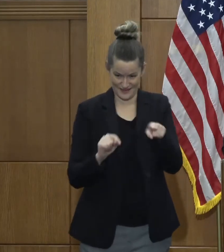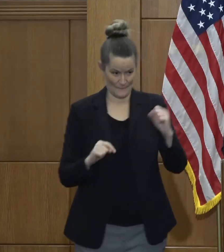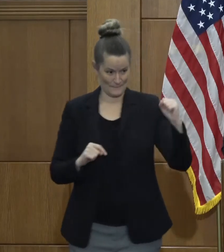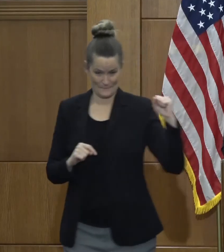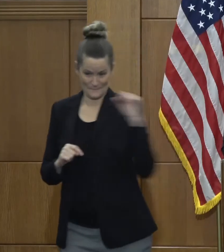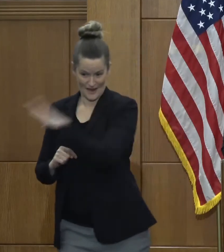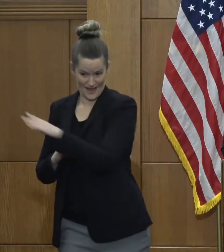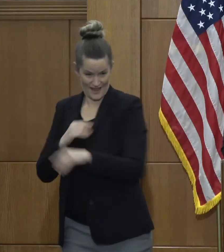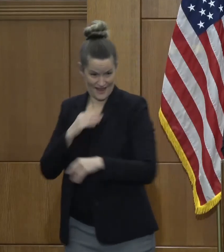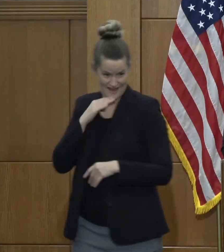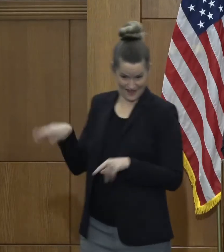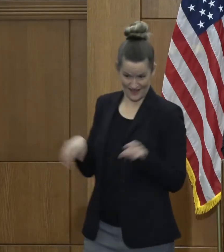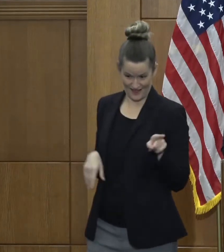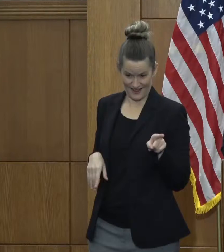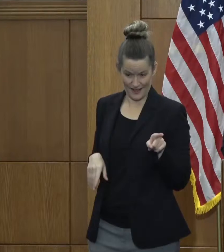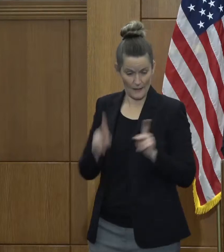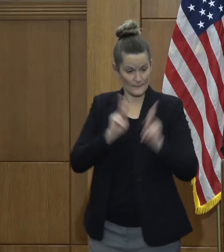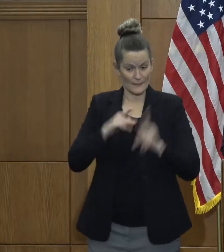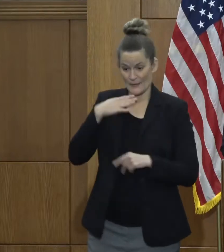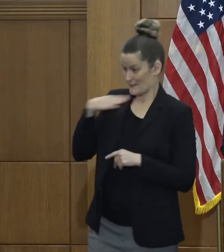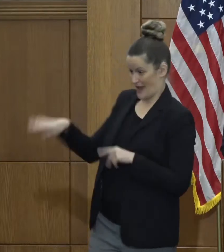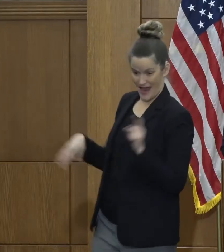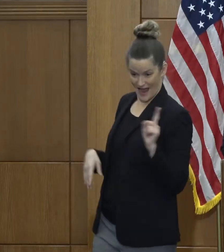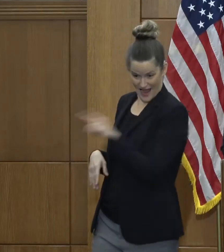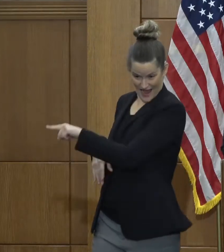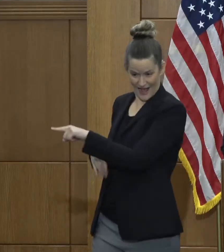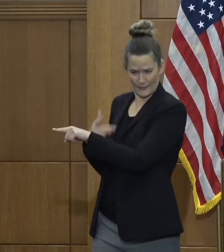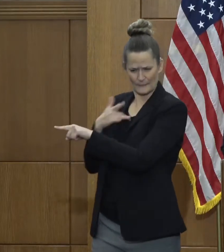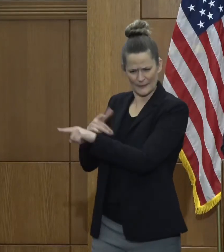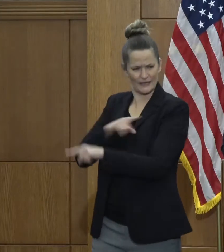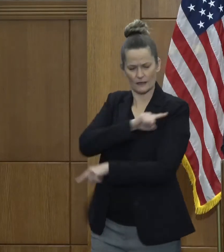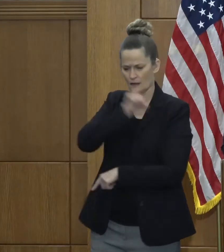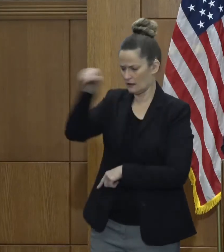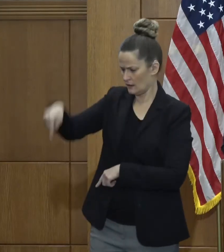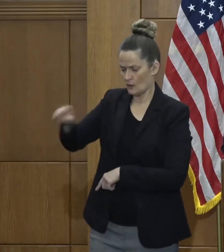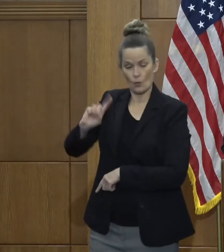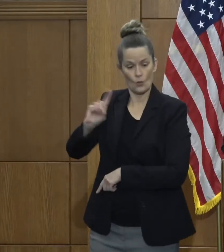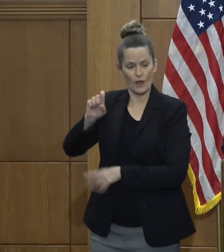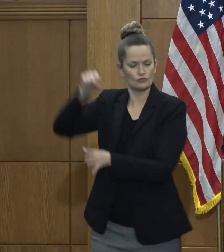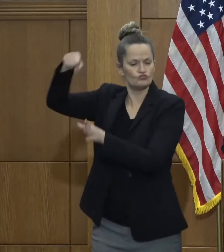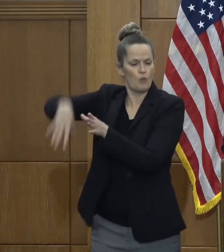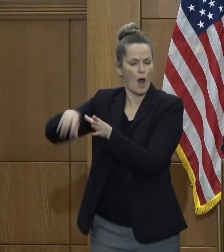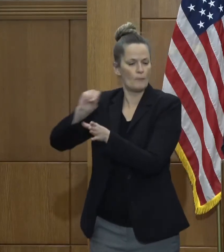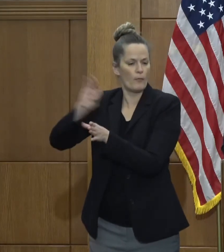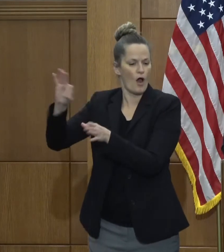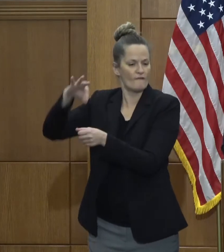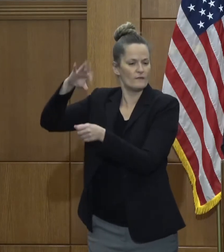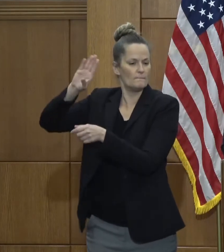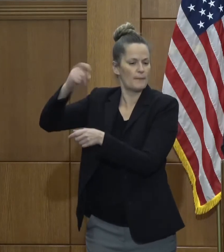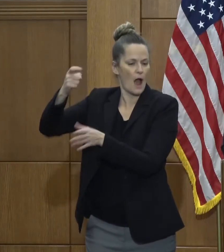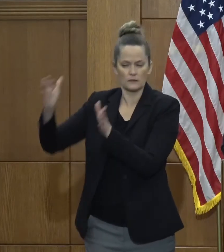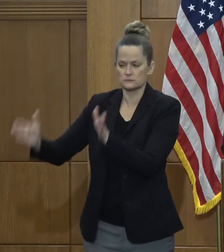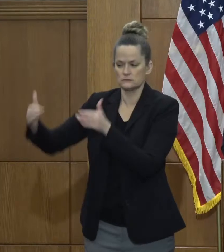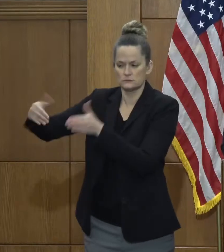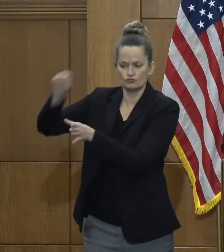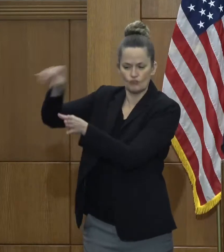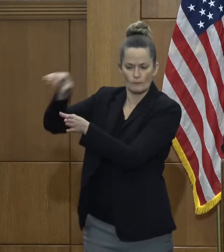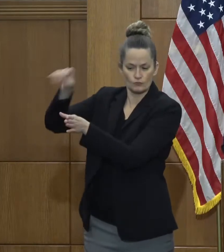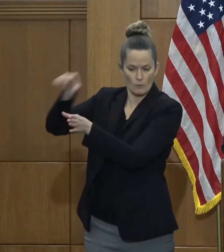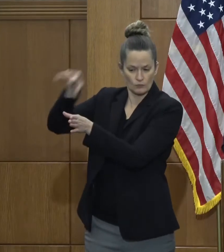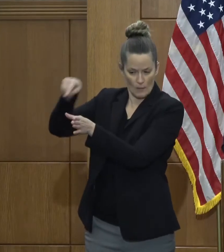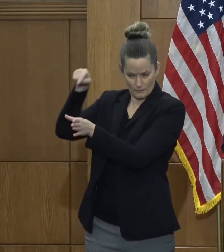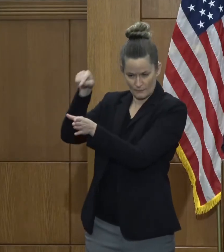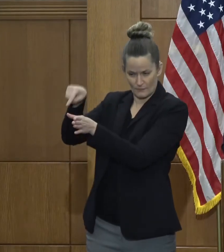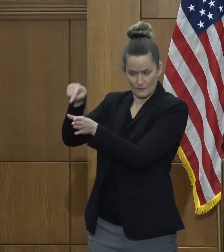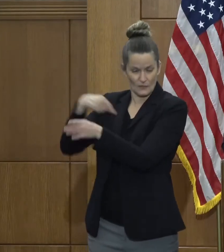do a drop-off at a drop box or at a registrar's office. We have seen an increase certainly in that method of return. We have not